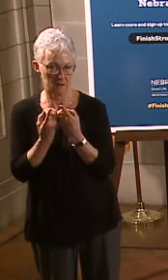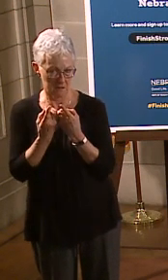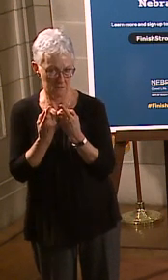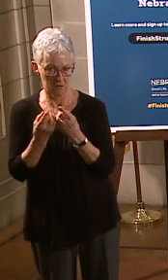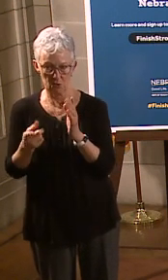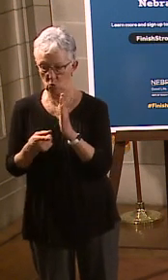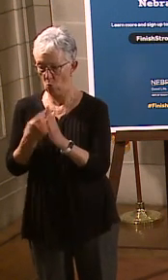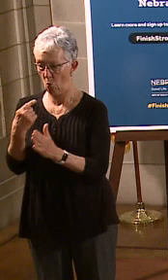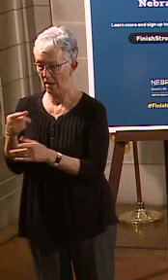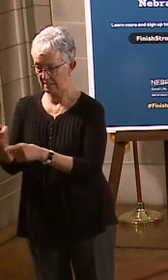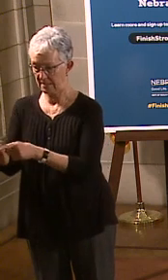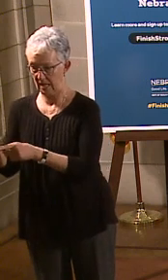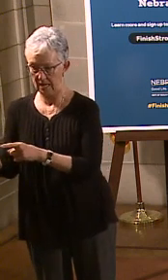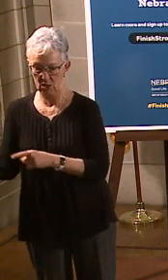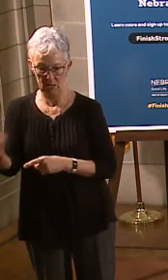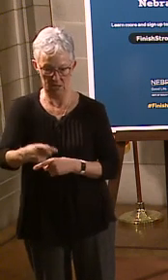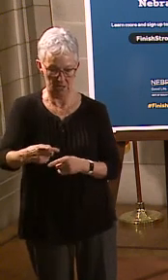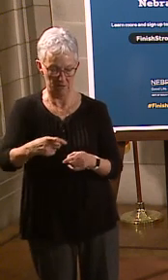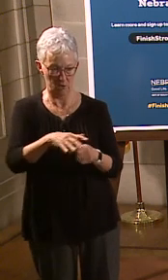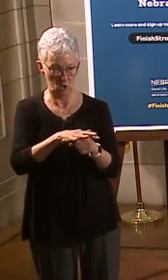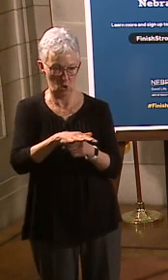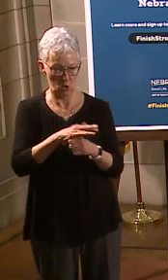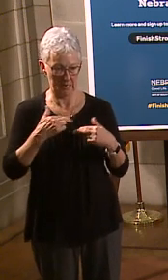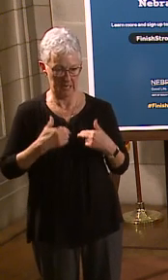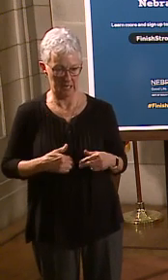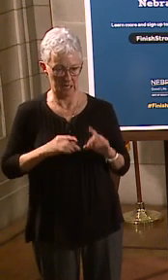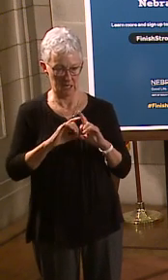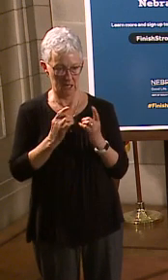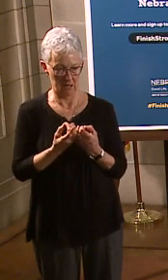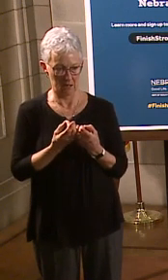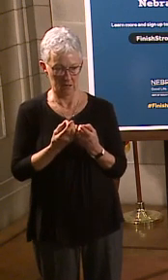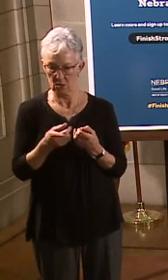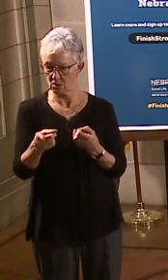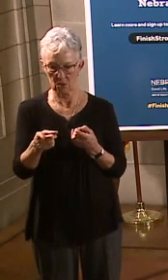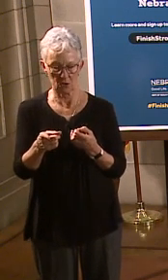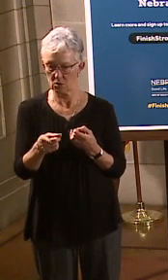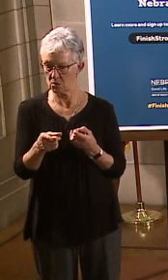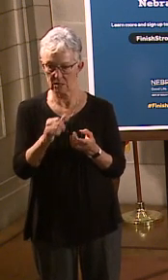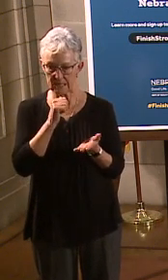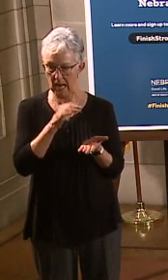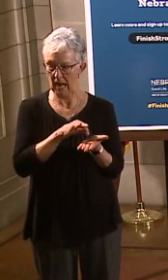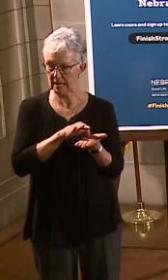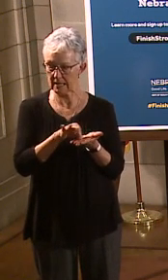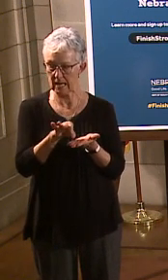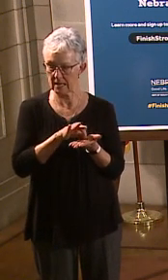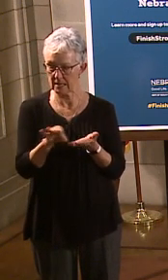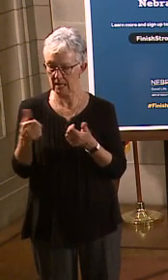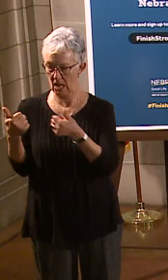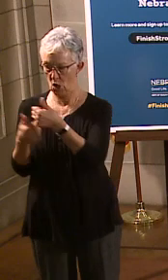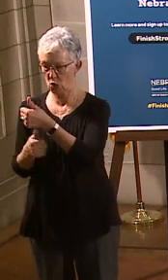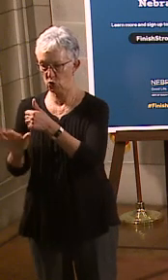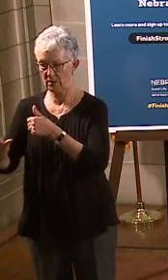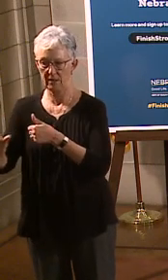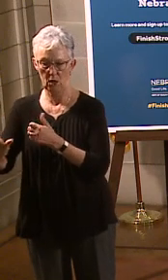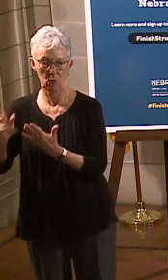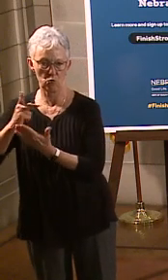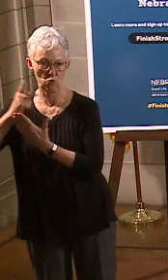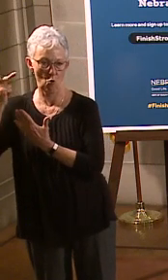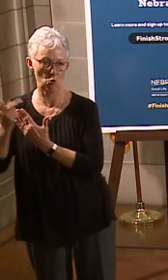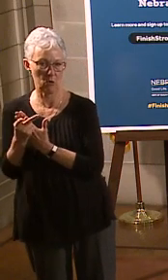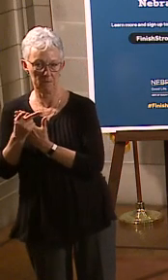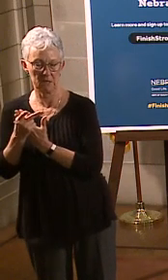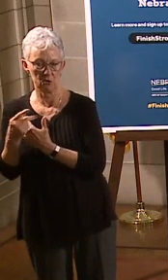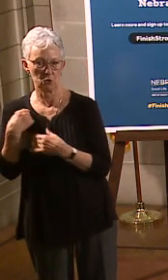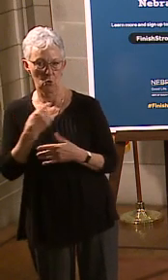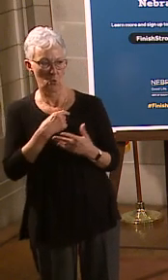the pharmacy program and go to the local health department, they're not being counted as a pharmacy program getting out. And so we're